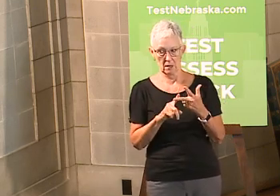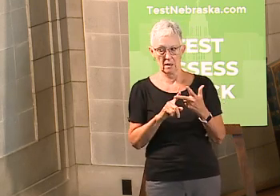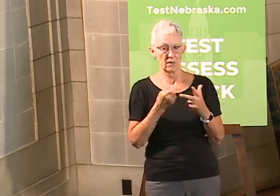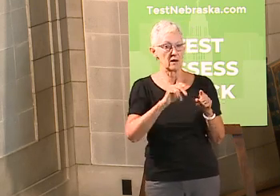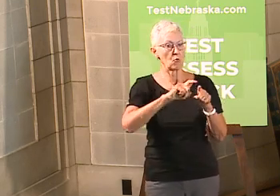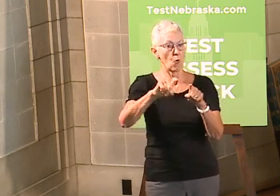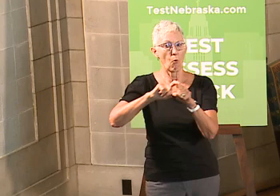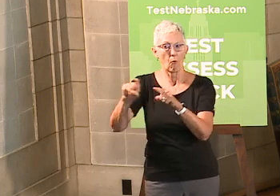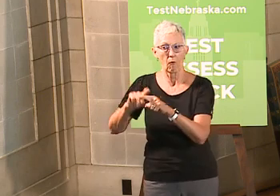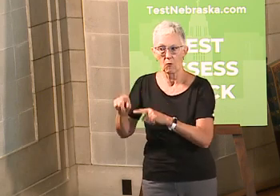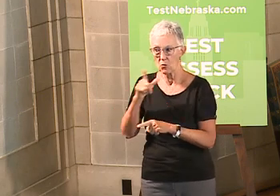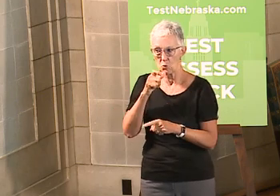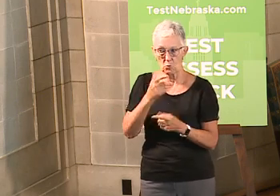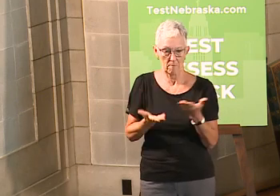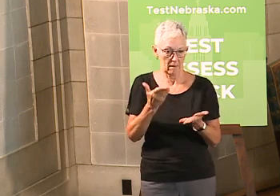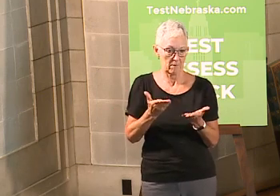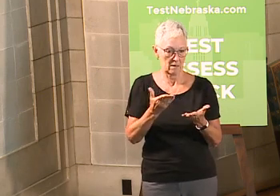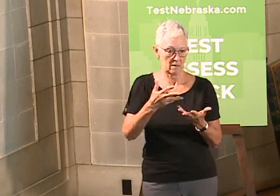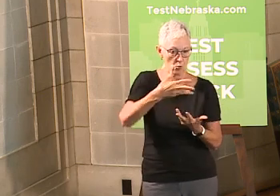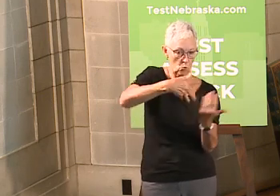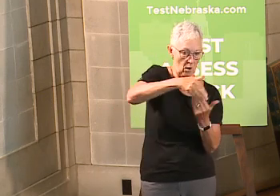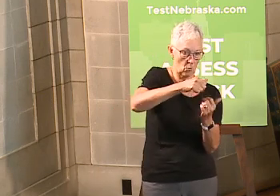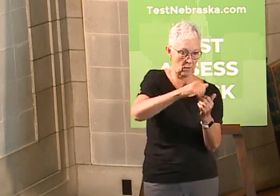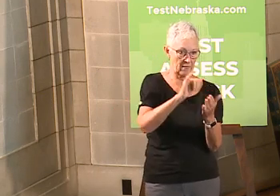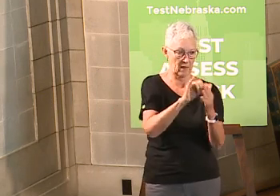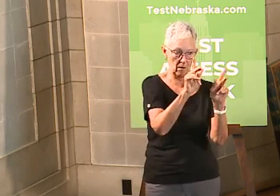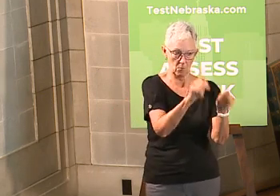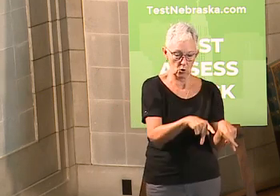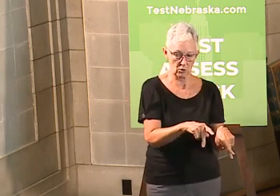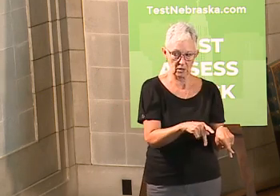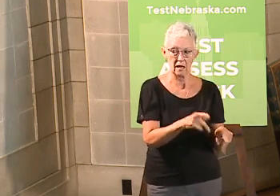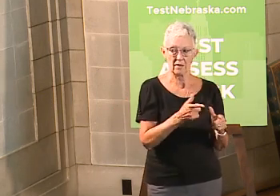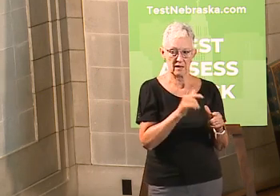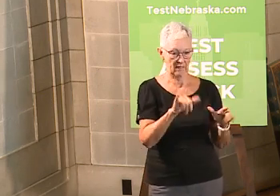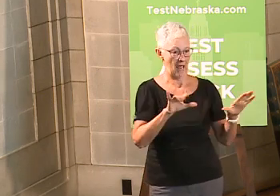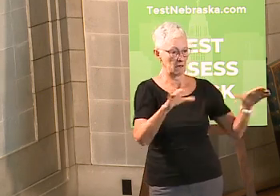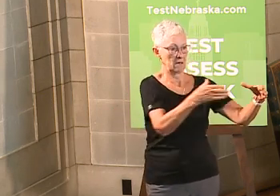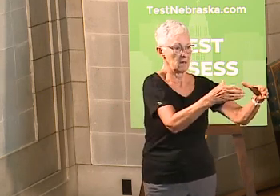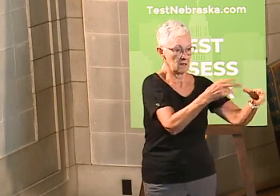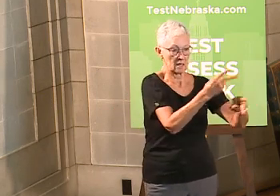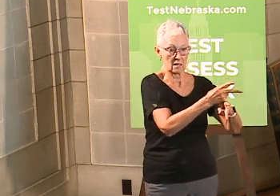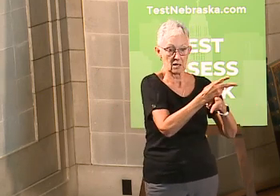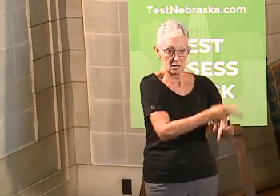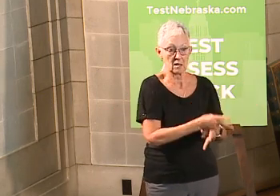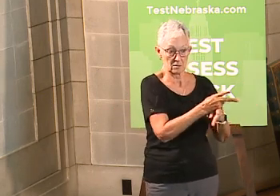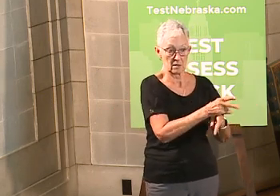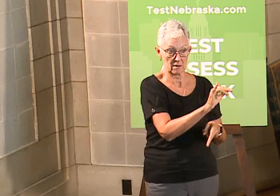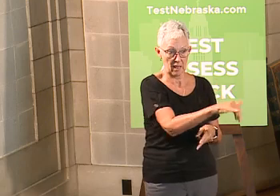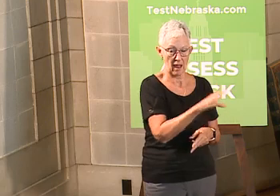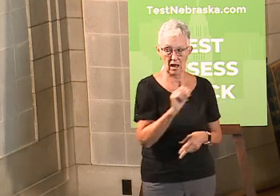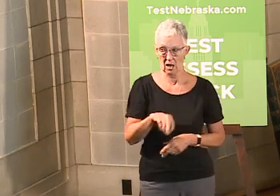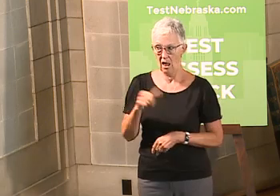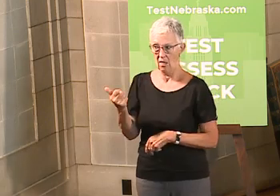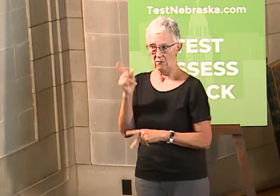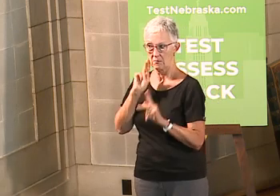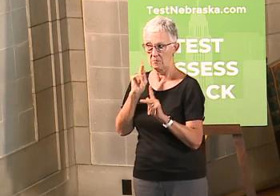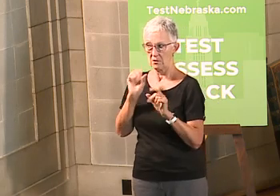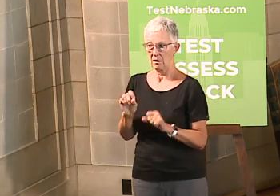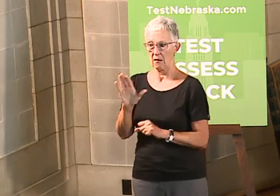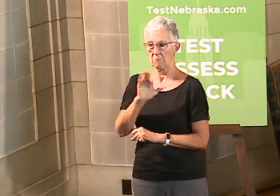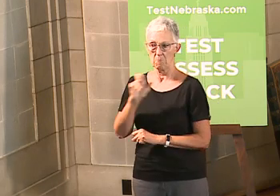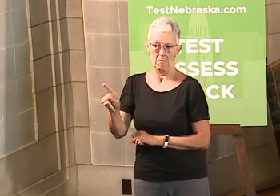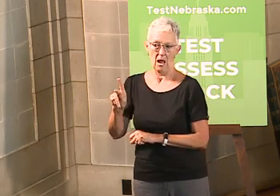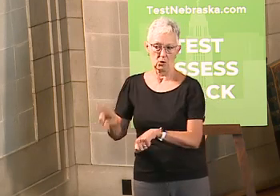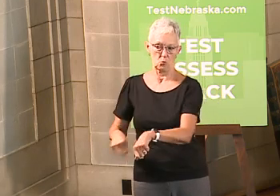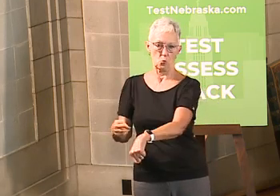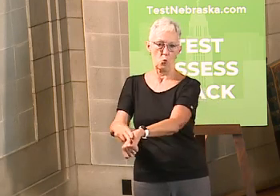been directly impacted and allow everybody else to go back to a more normal life. So we're going to be continuing to manage this, and that's just